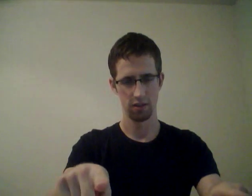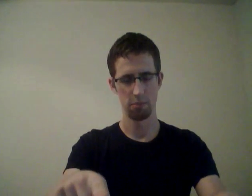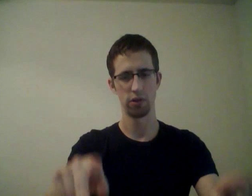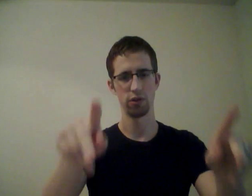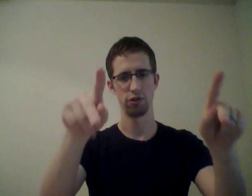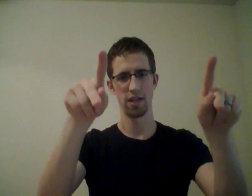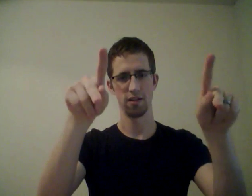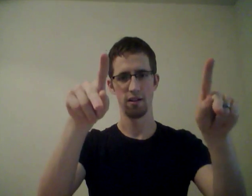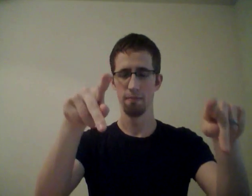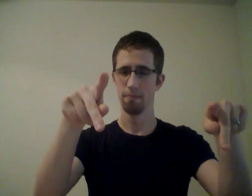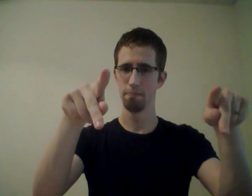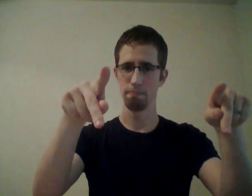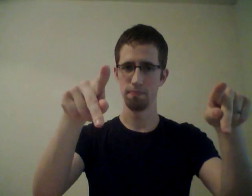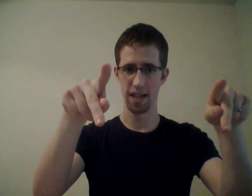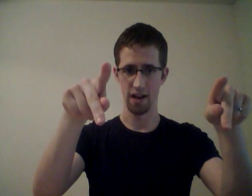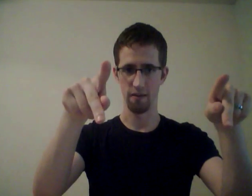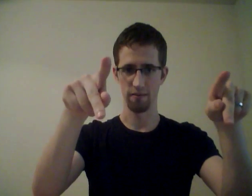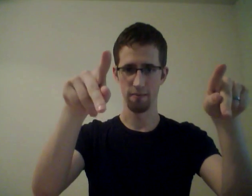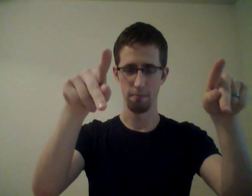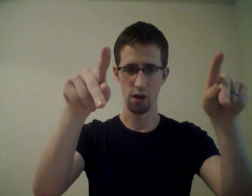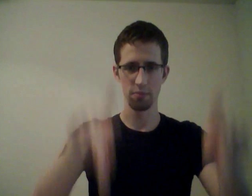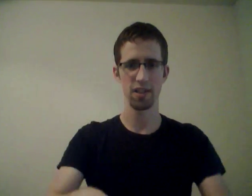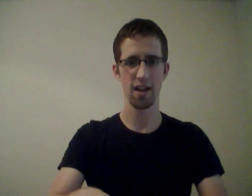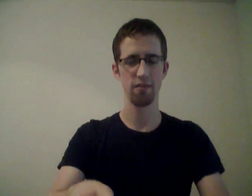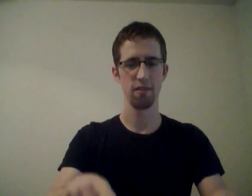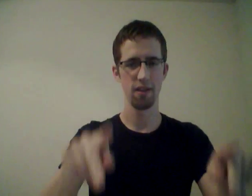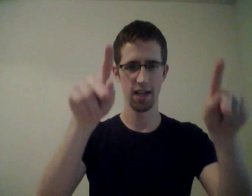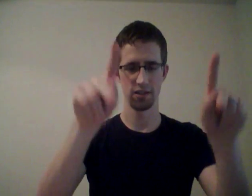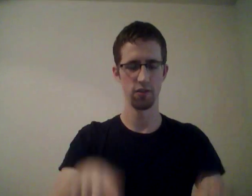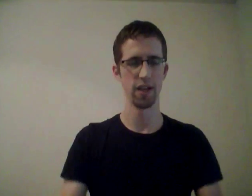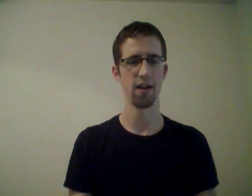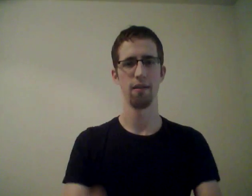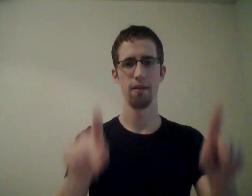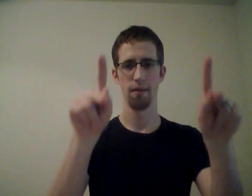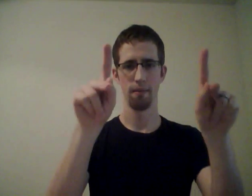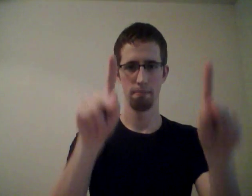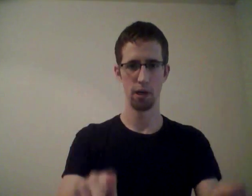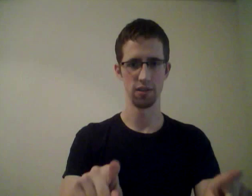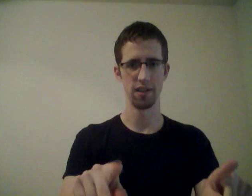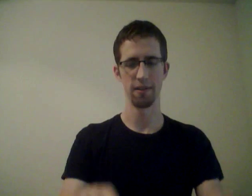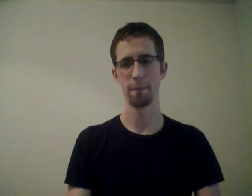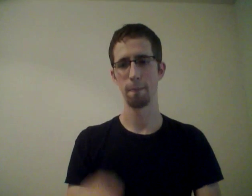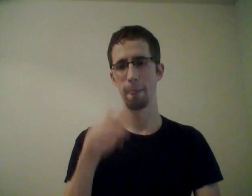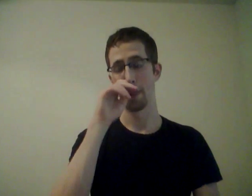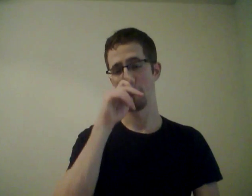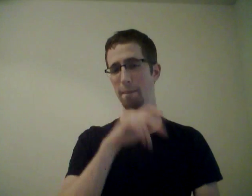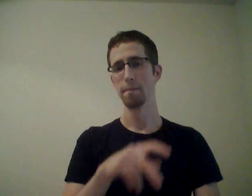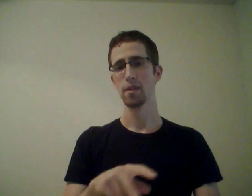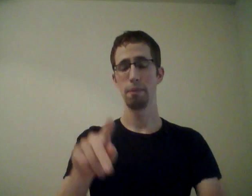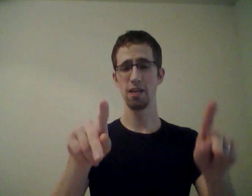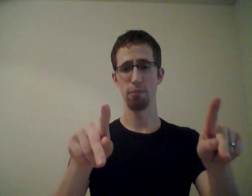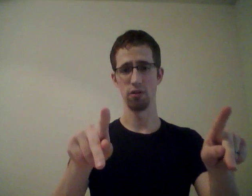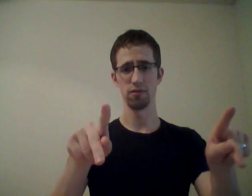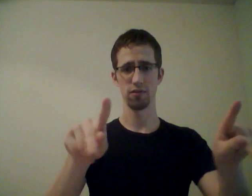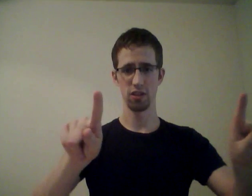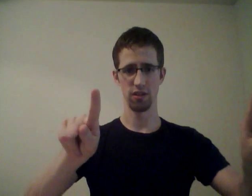Both go straight down. Palms down, hands go down. Person. People, you still